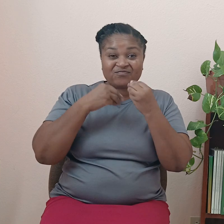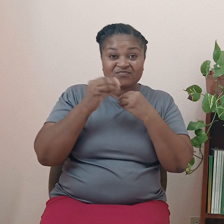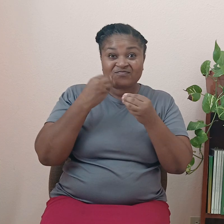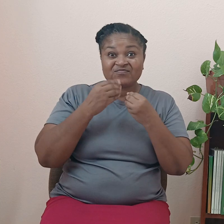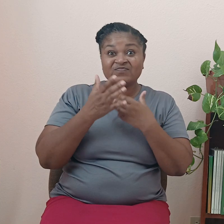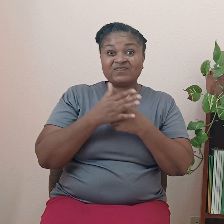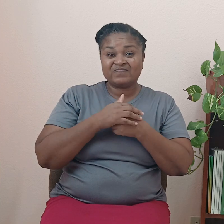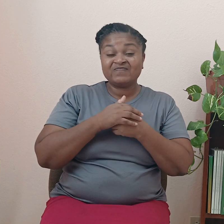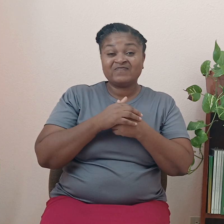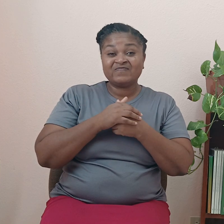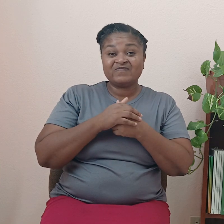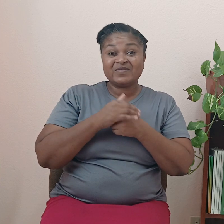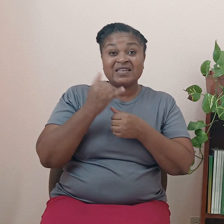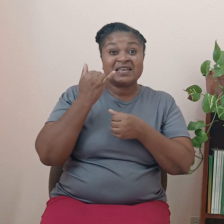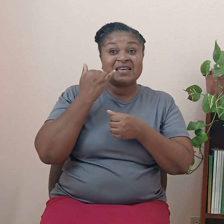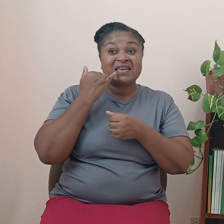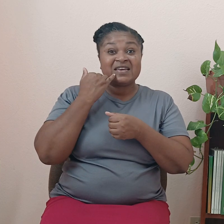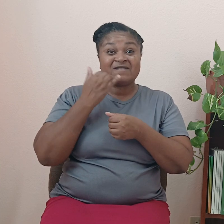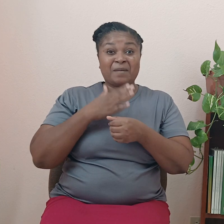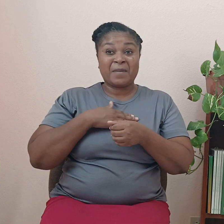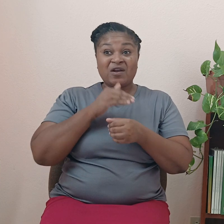If my granny makes that pie,